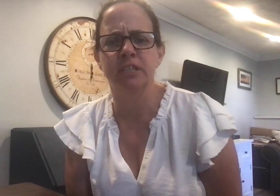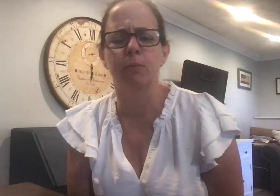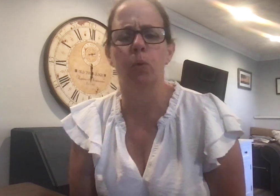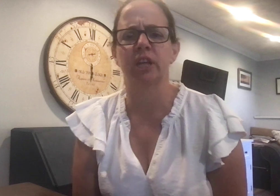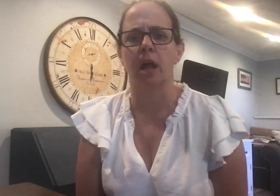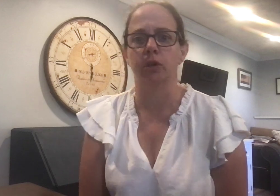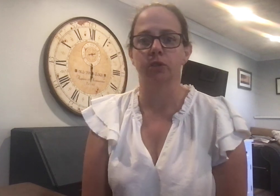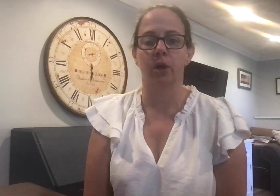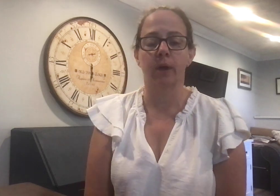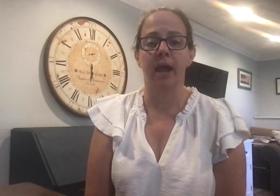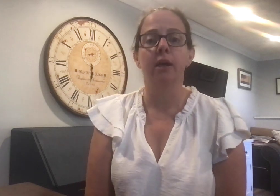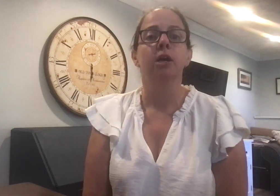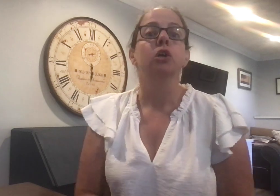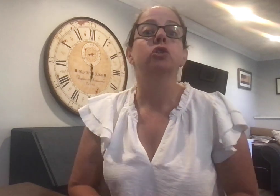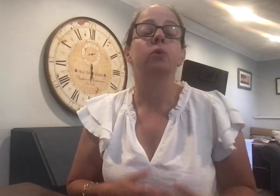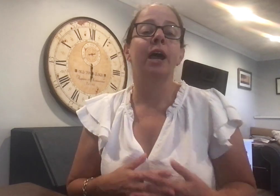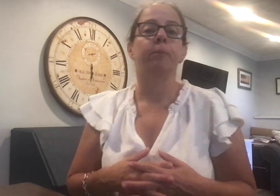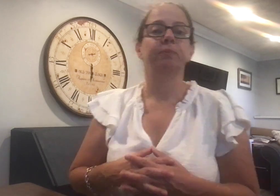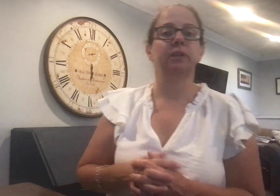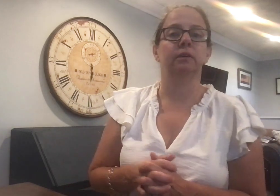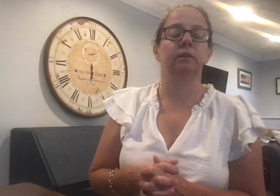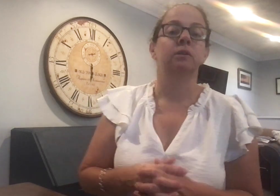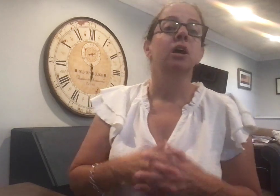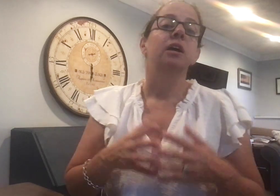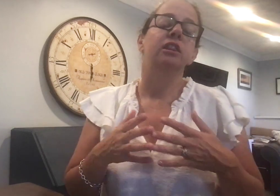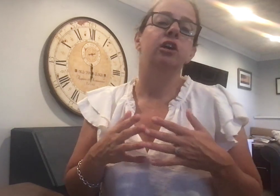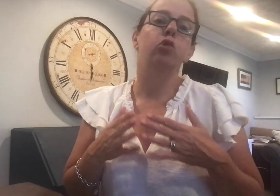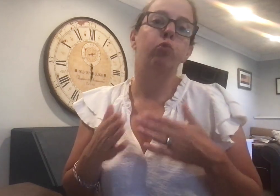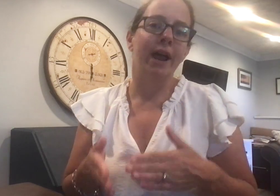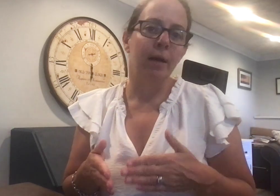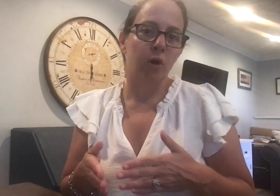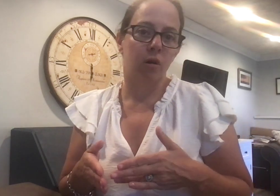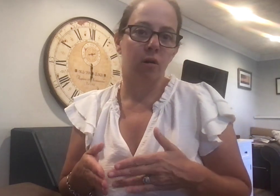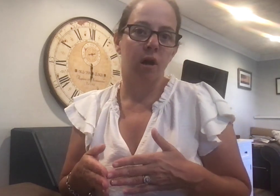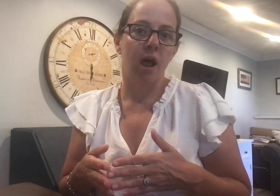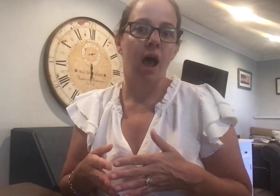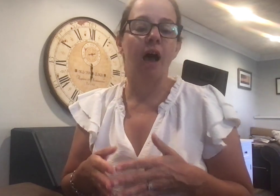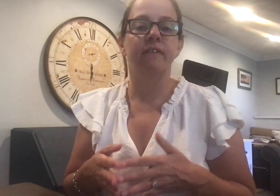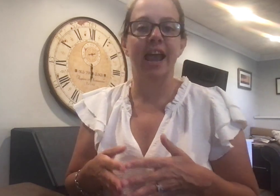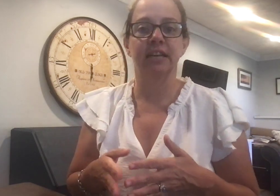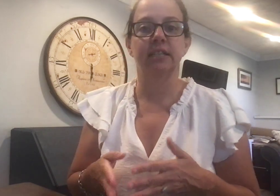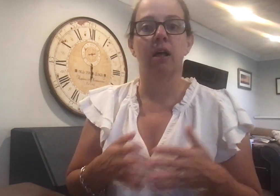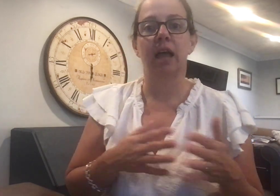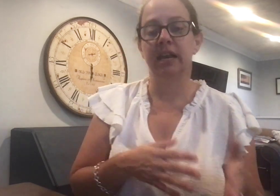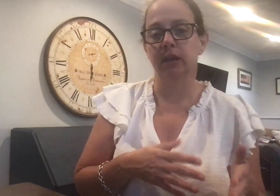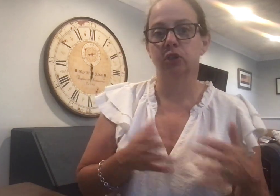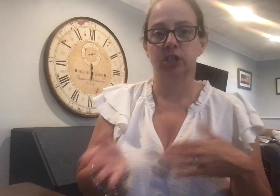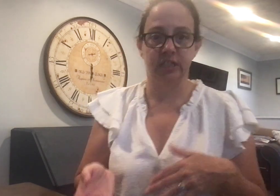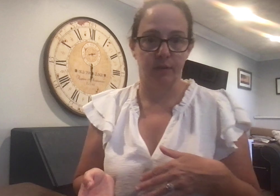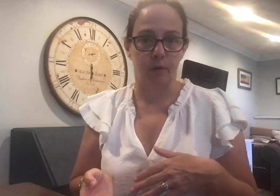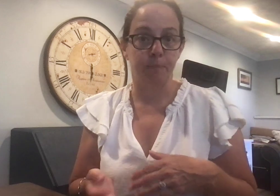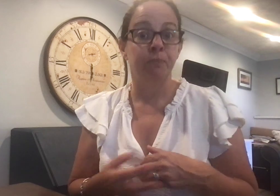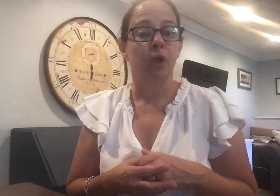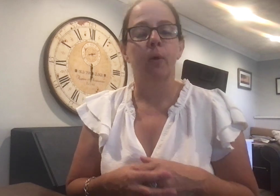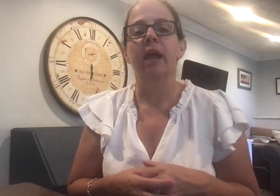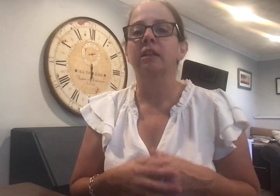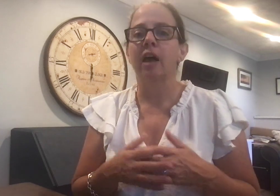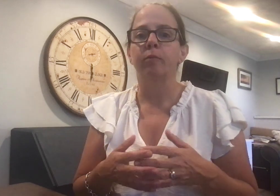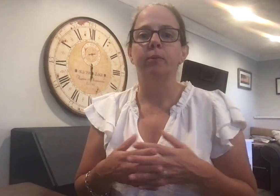simple with the colors, okay? So now, the grammar of ASL and English is different, okay? A lot of people